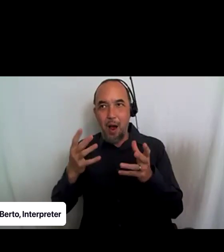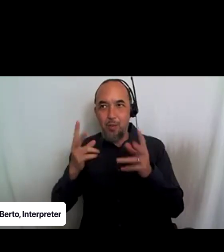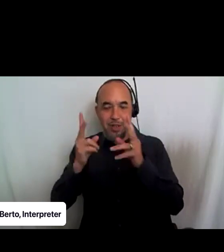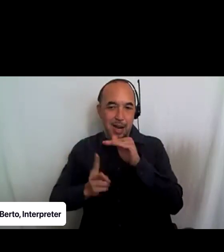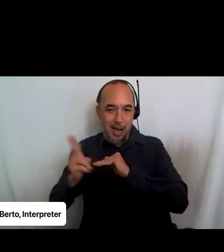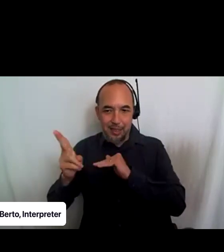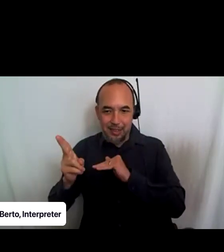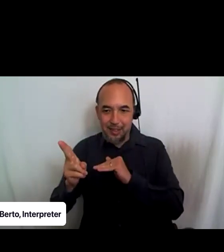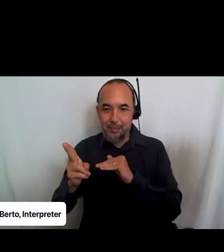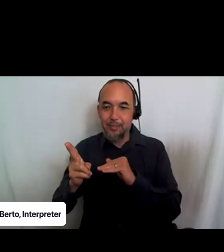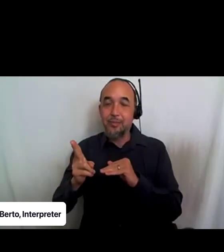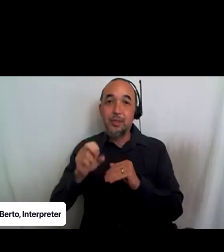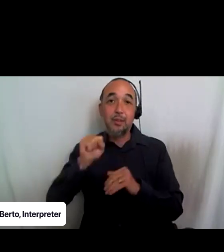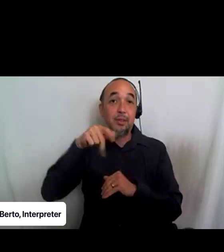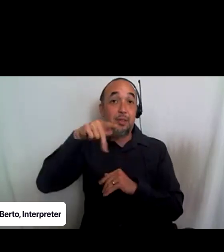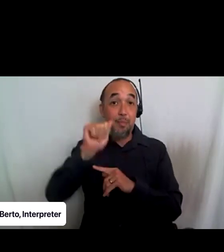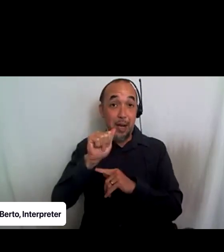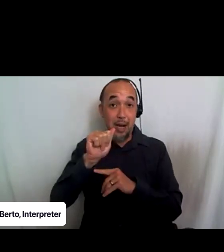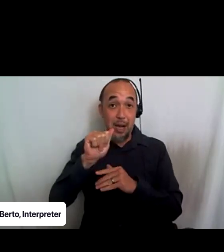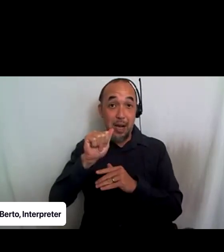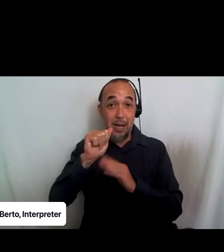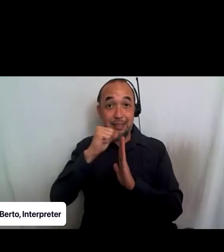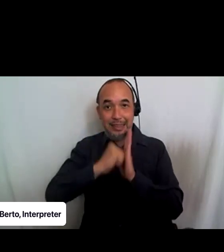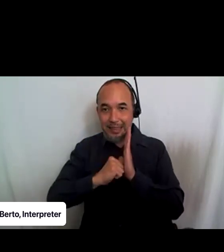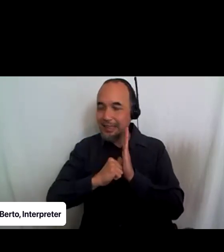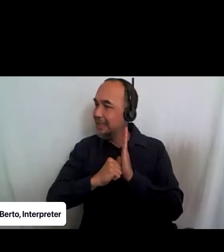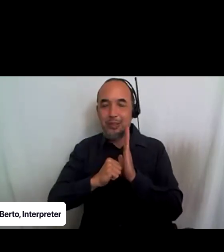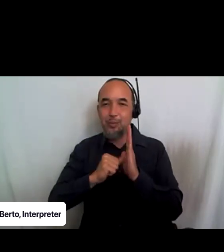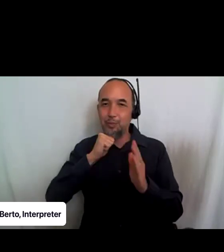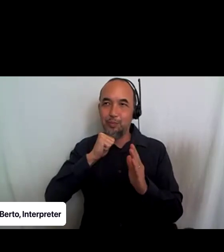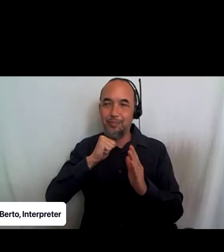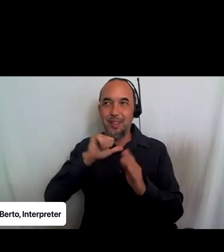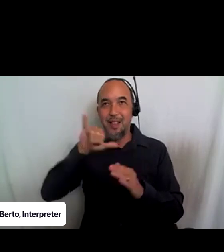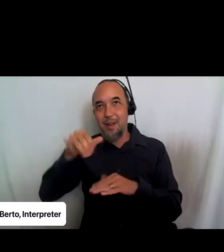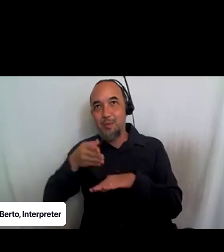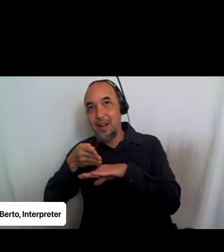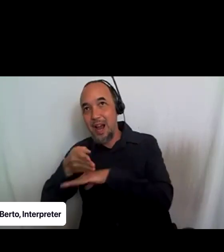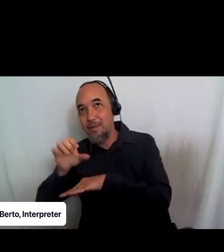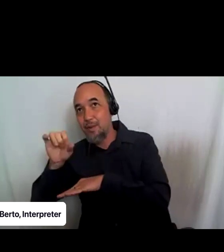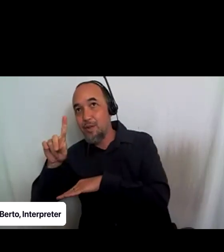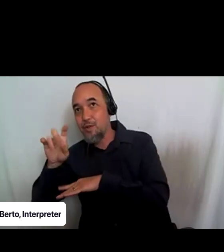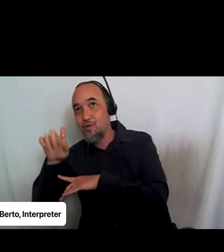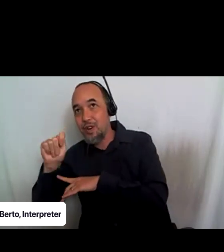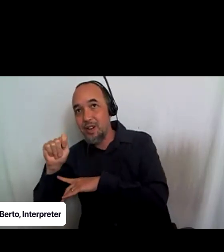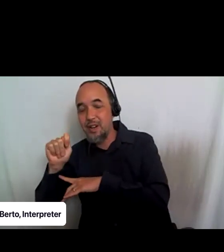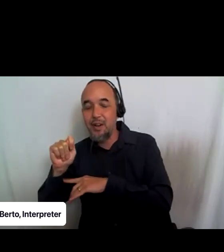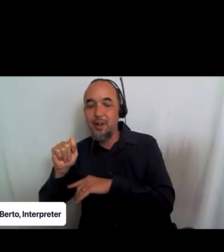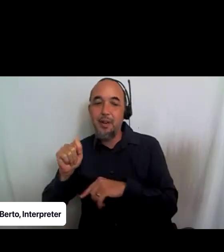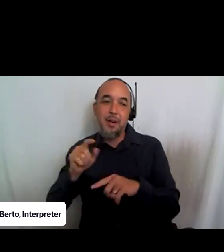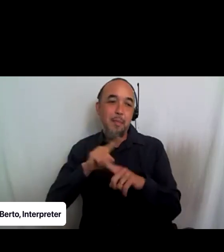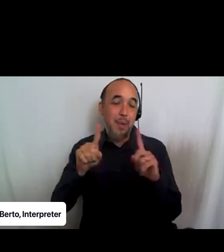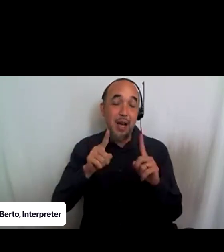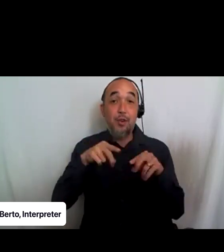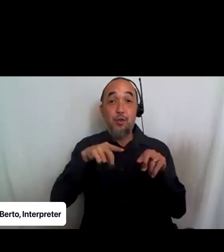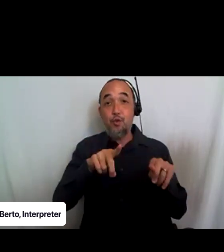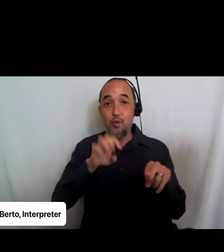in the post-credit scenes. That didn't make it in the actual episode where I bond with Fang. Roach bonds with Fang,